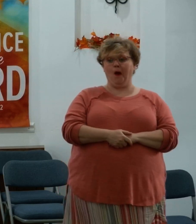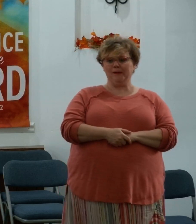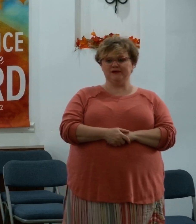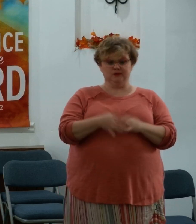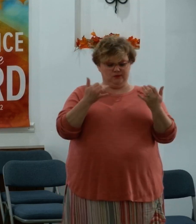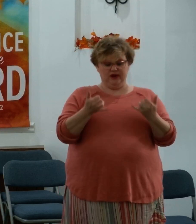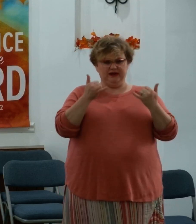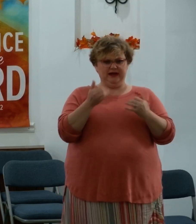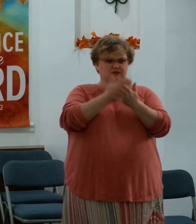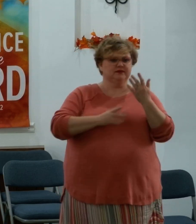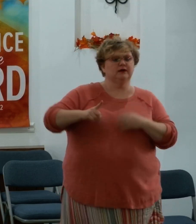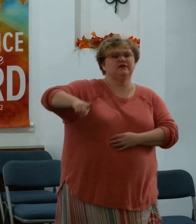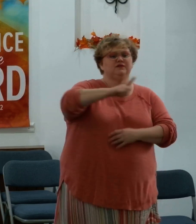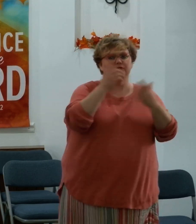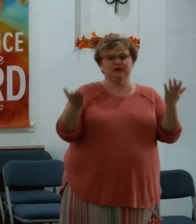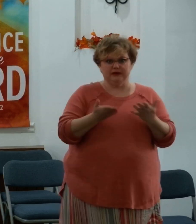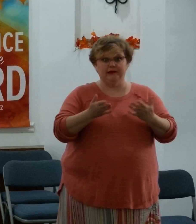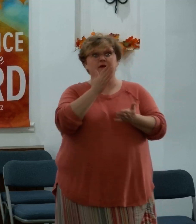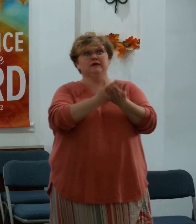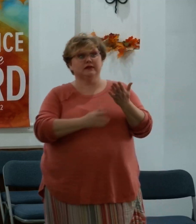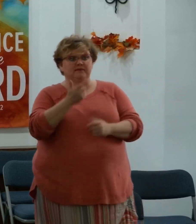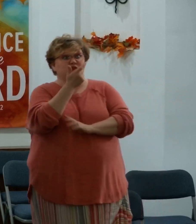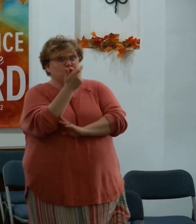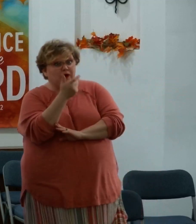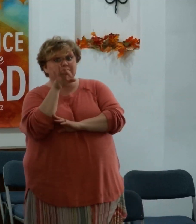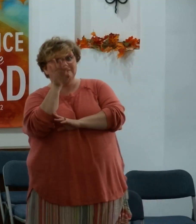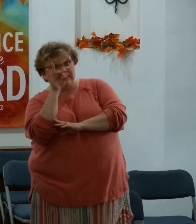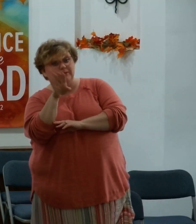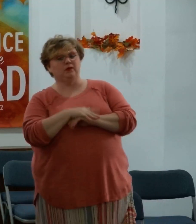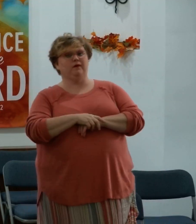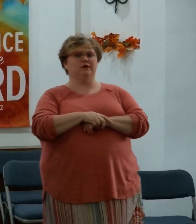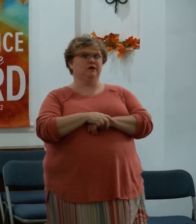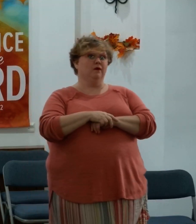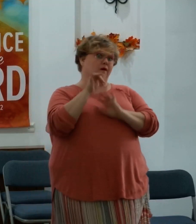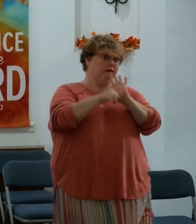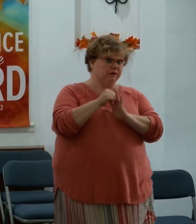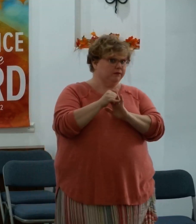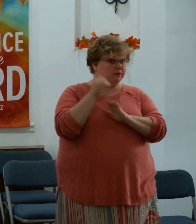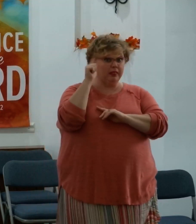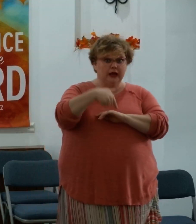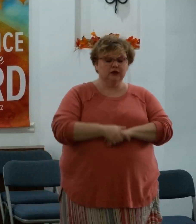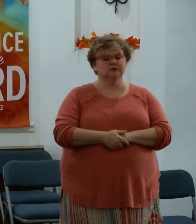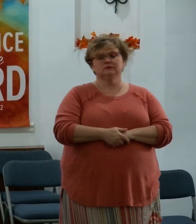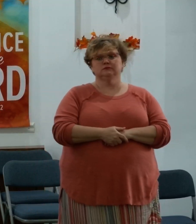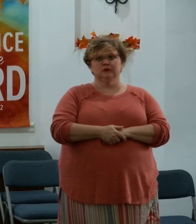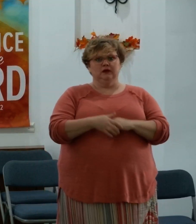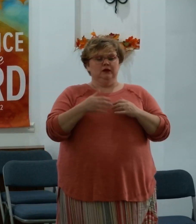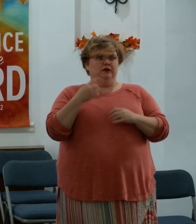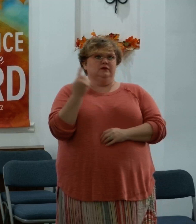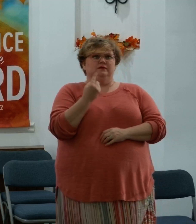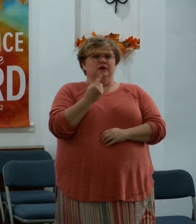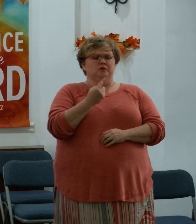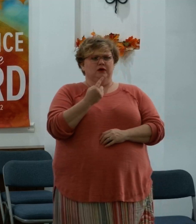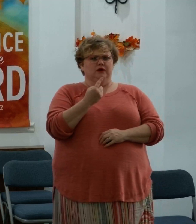Right now, some of you here and some of you watching by Facebook or watch this later on YouTube, right now somebody's going to say, that's